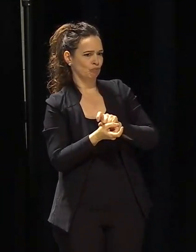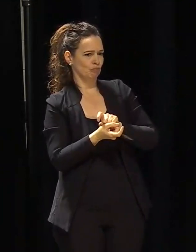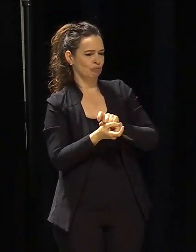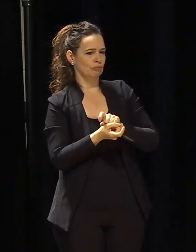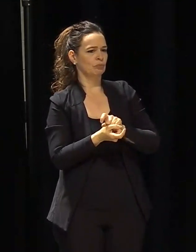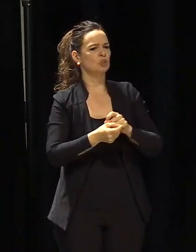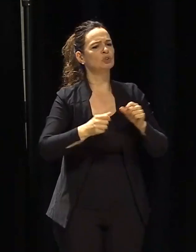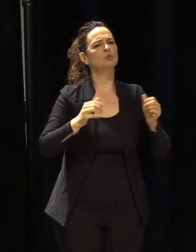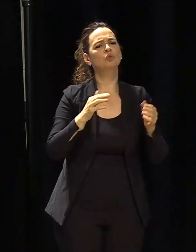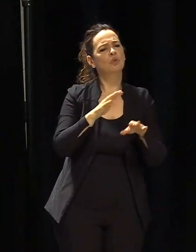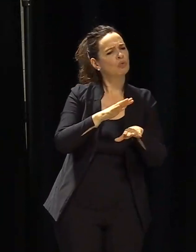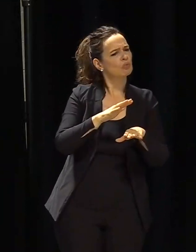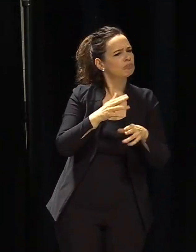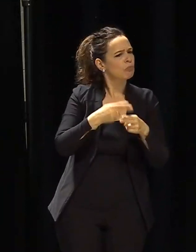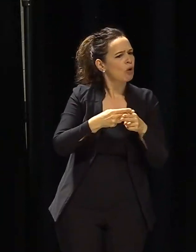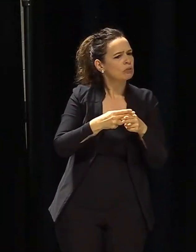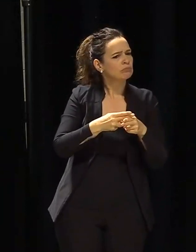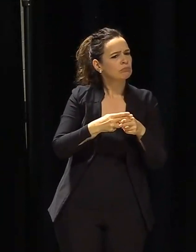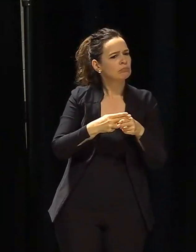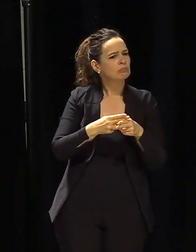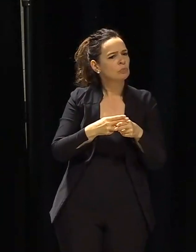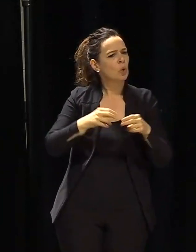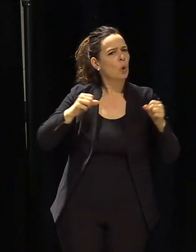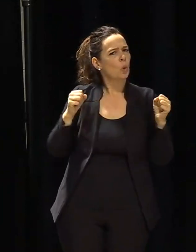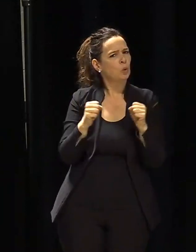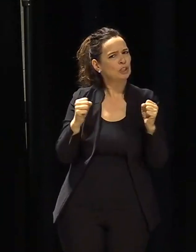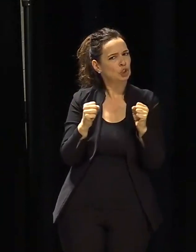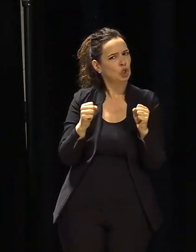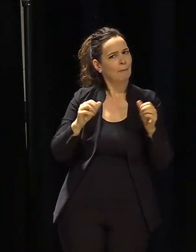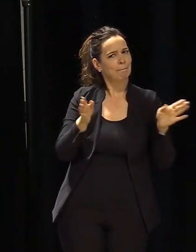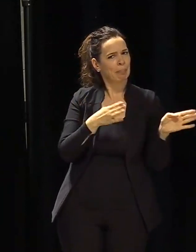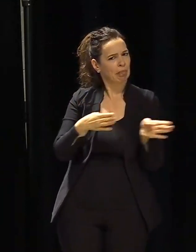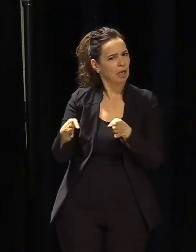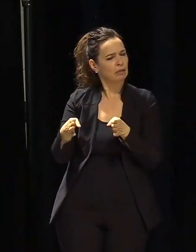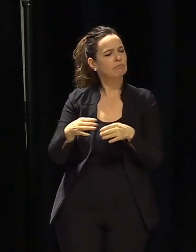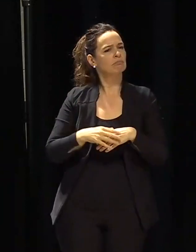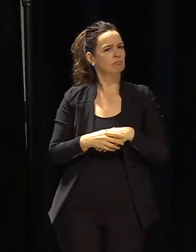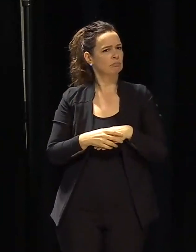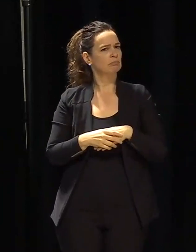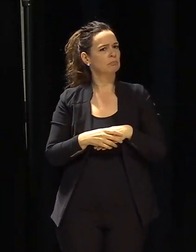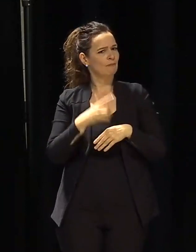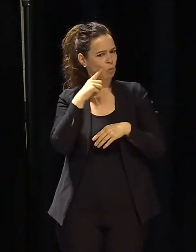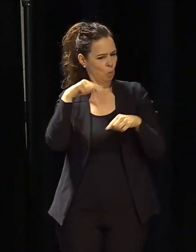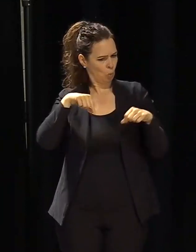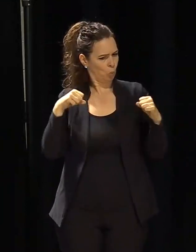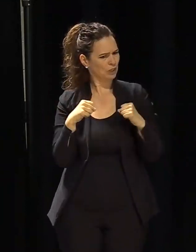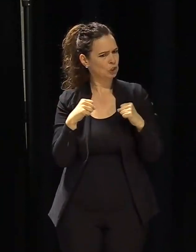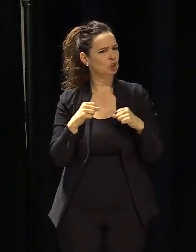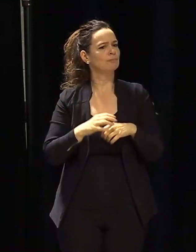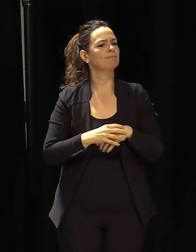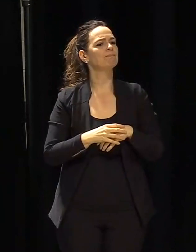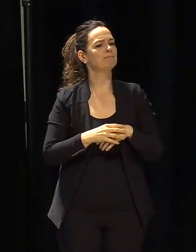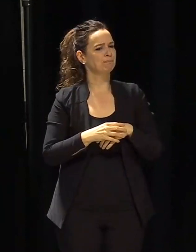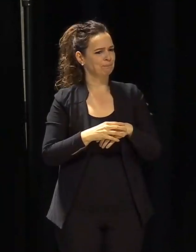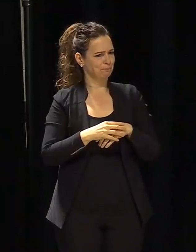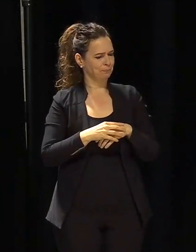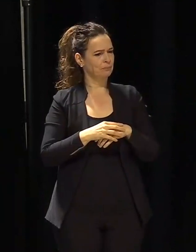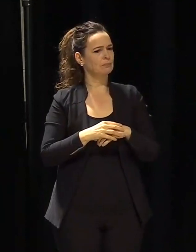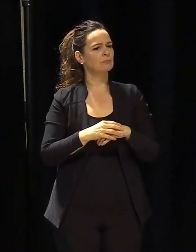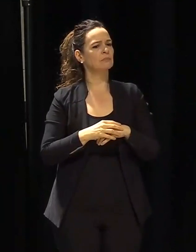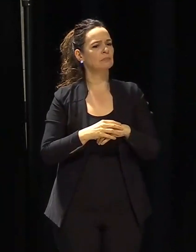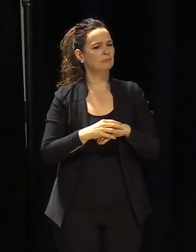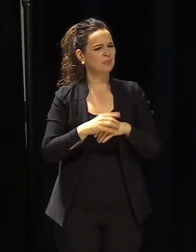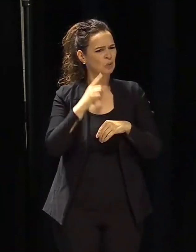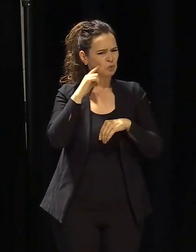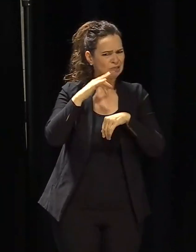Essentially, up till now, everybody's been focused on positivity rates. That's been the way that